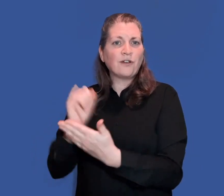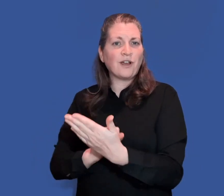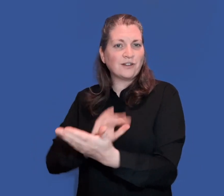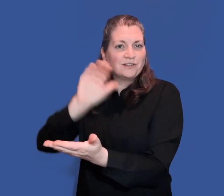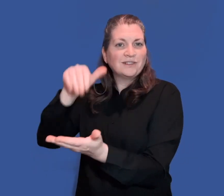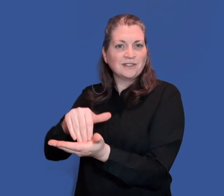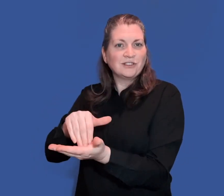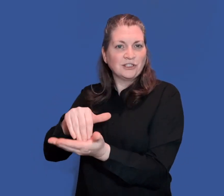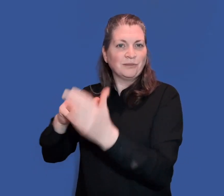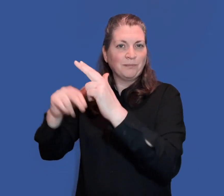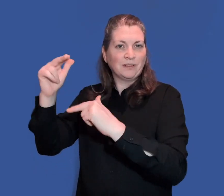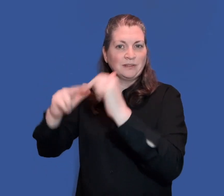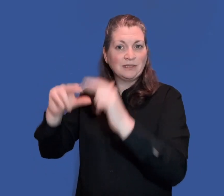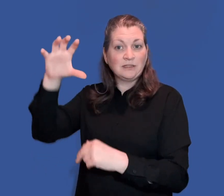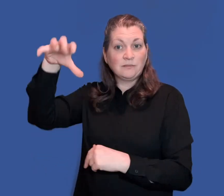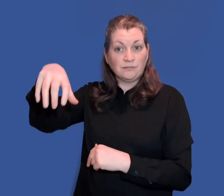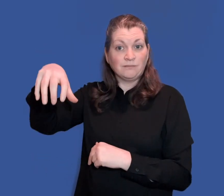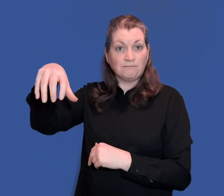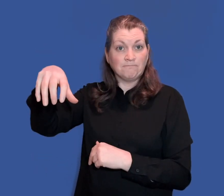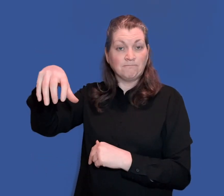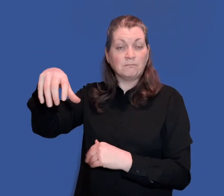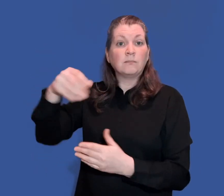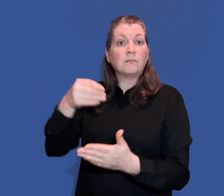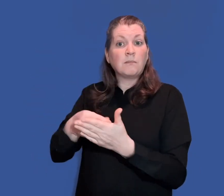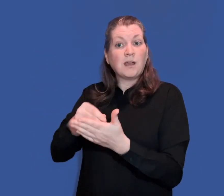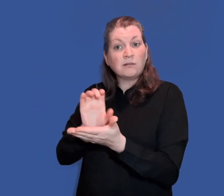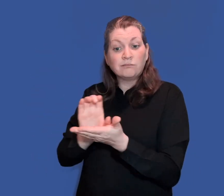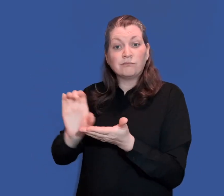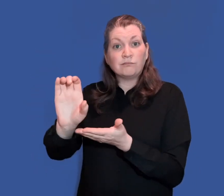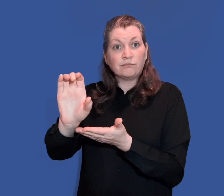is for the University of Rhode Island's Fine Arts Center,